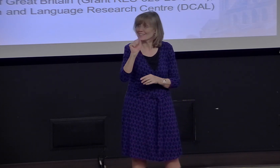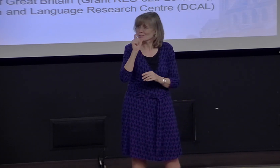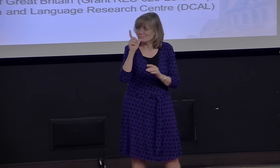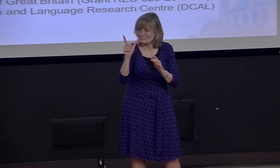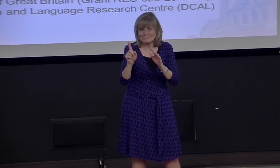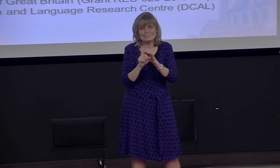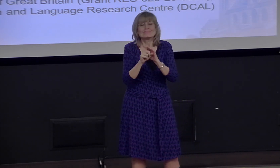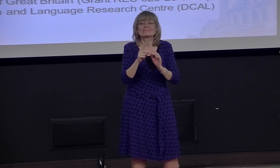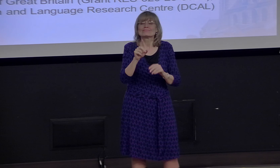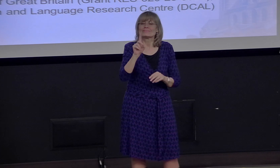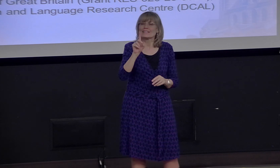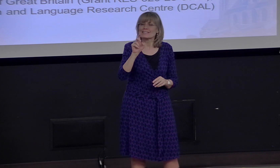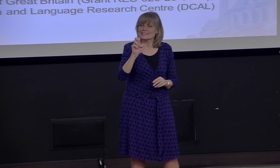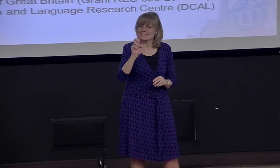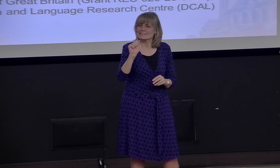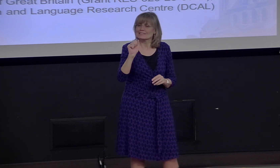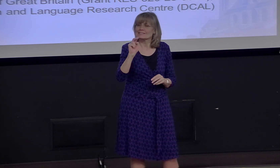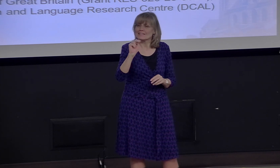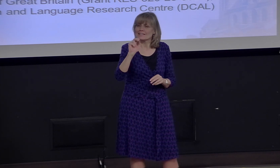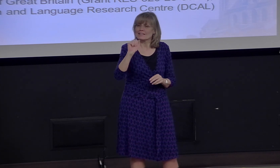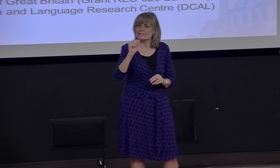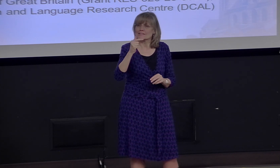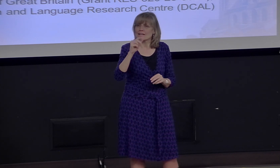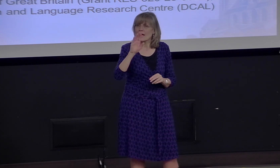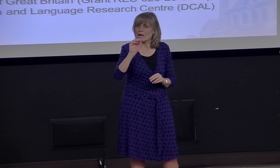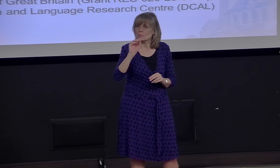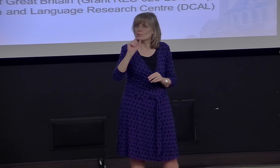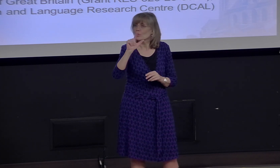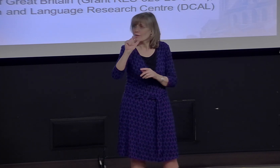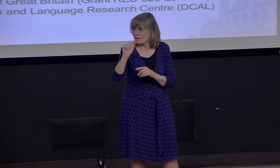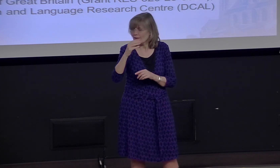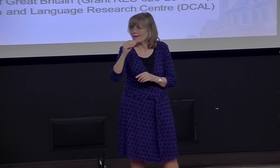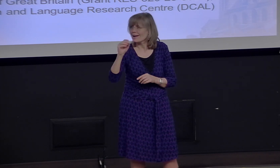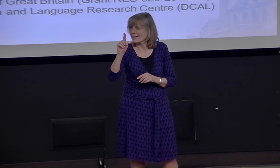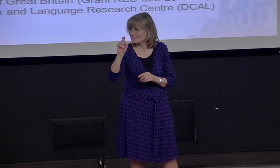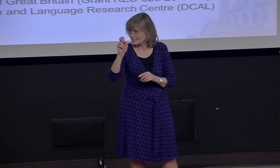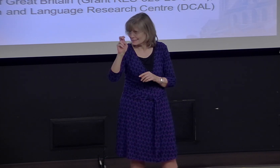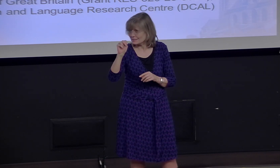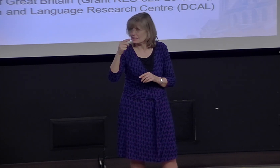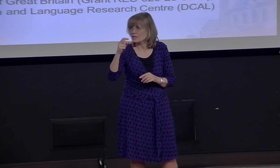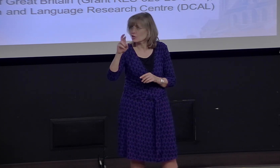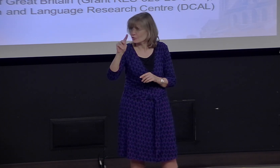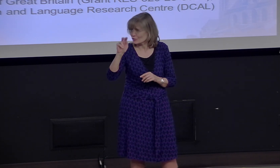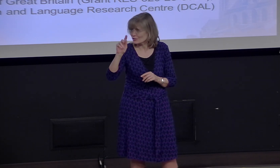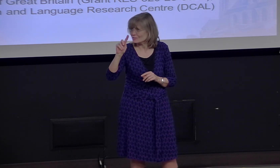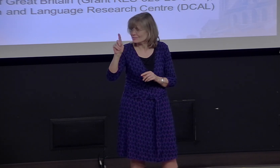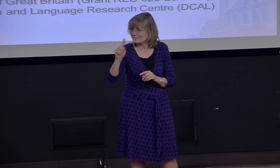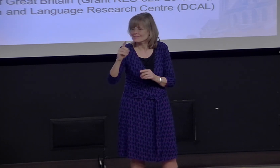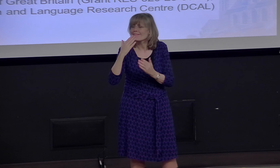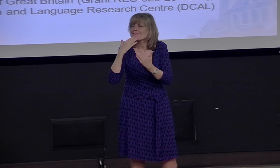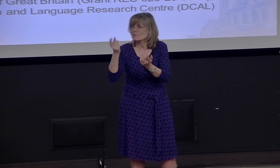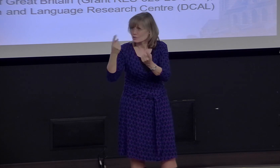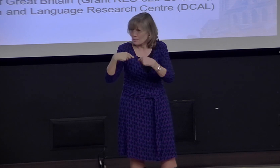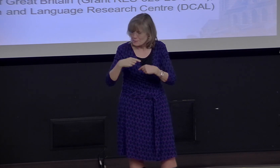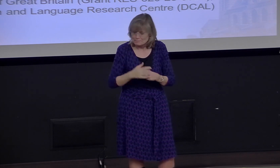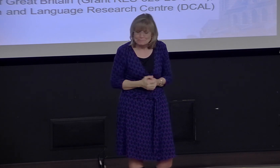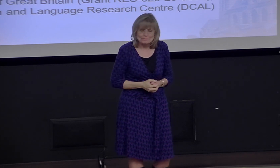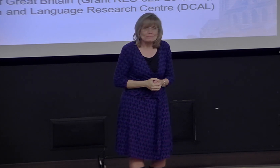say hello to our Dean Agbula, and Dean Erding, who are with us